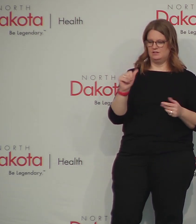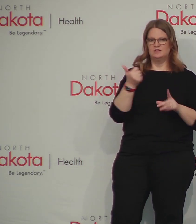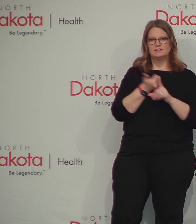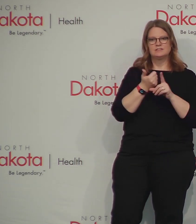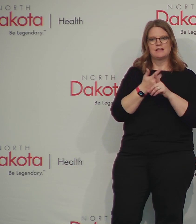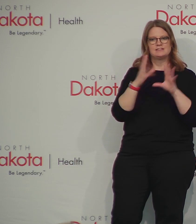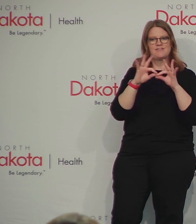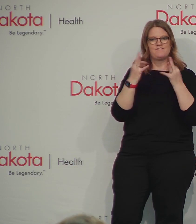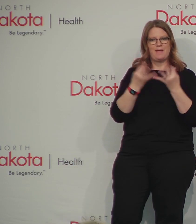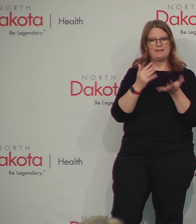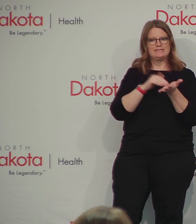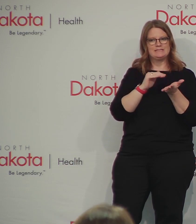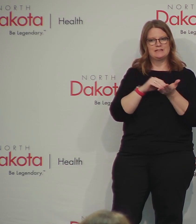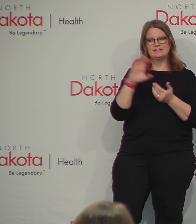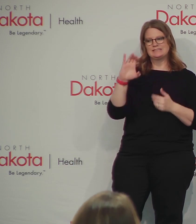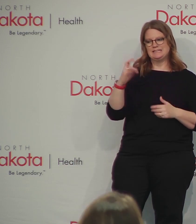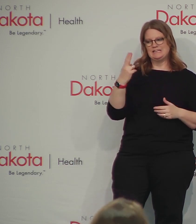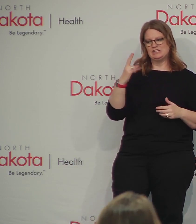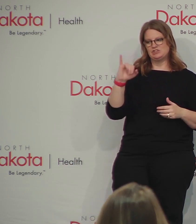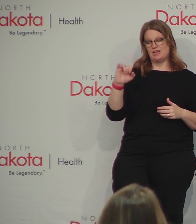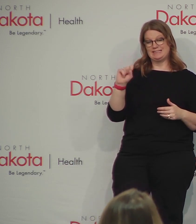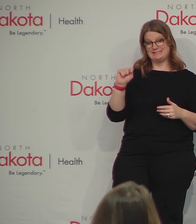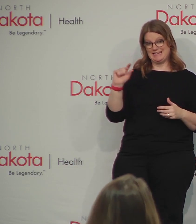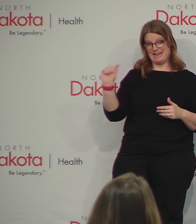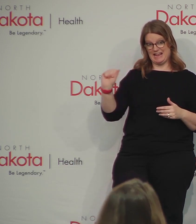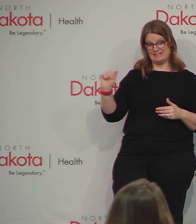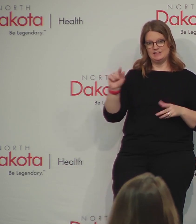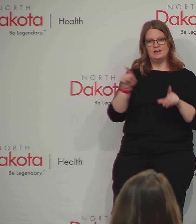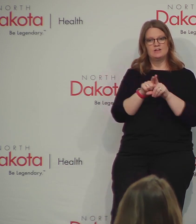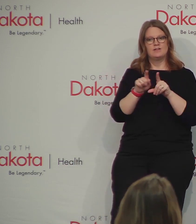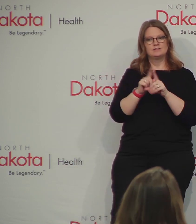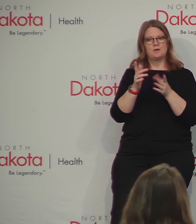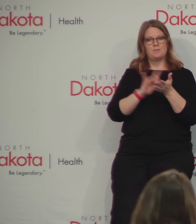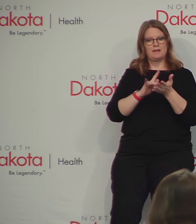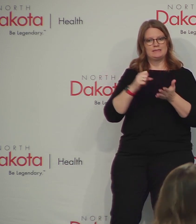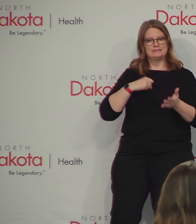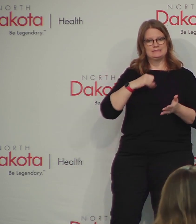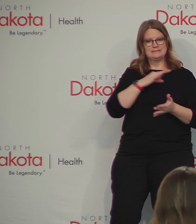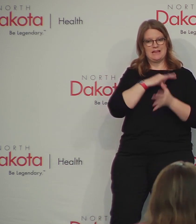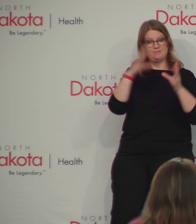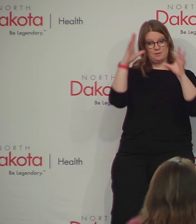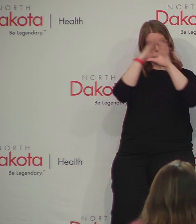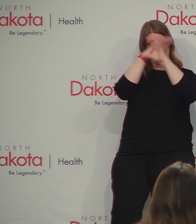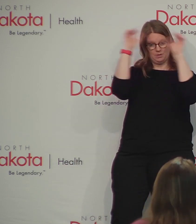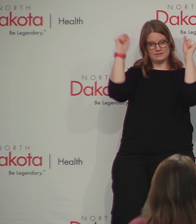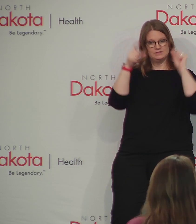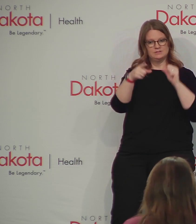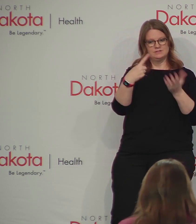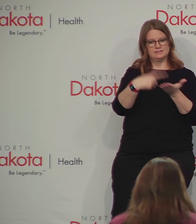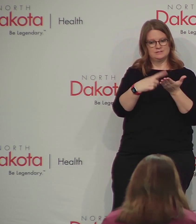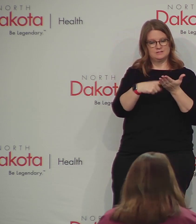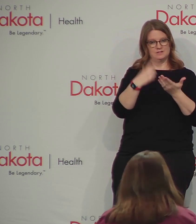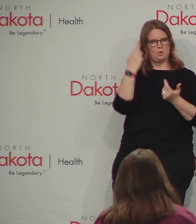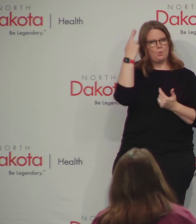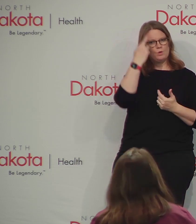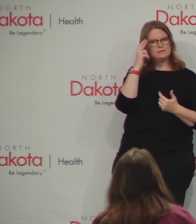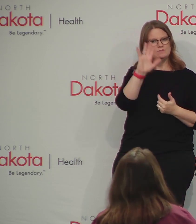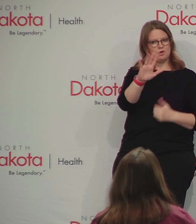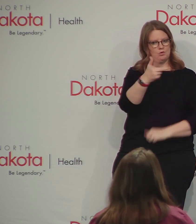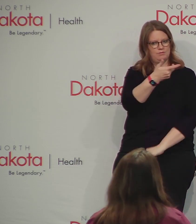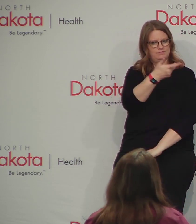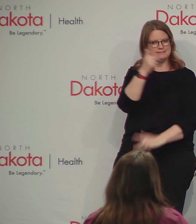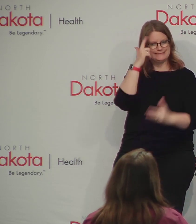at CHI St. Alexius, and she's also medical staff president, and she's going to talk about why she's getting